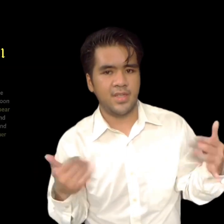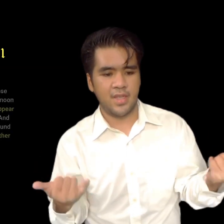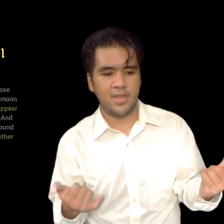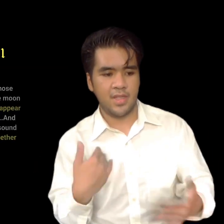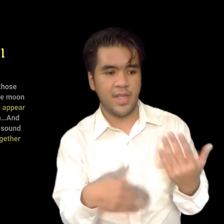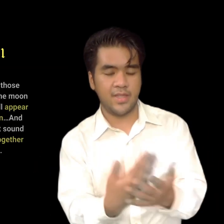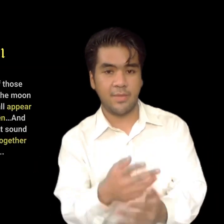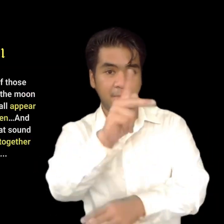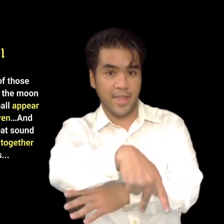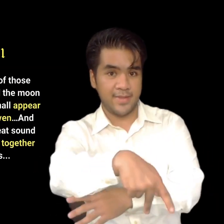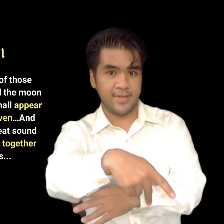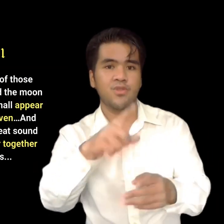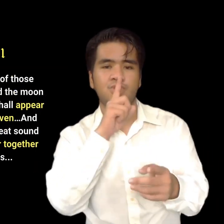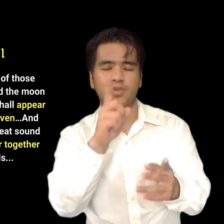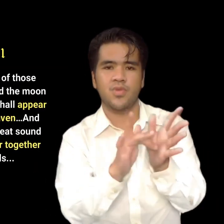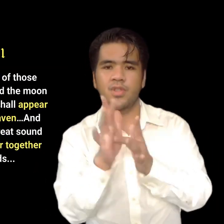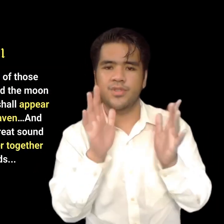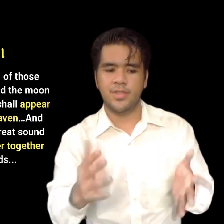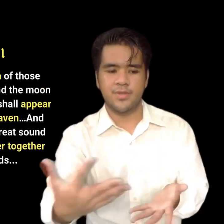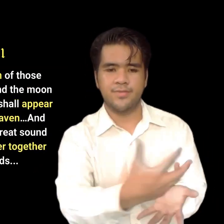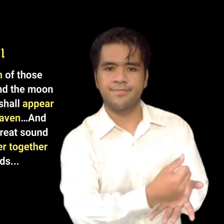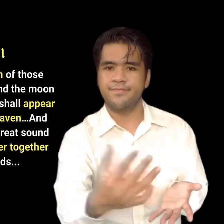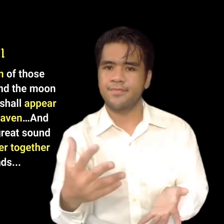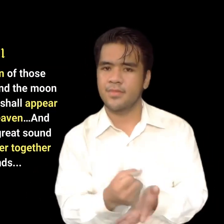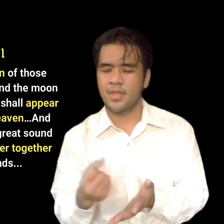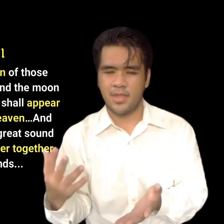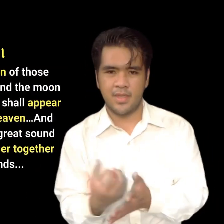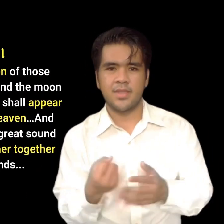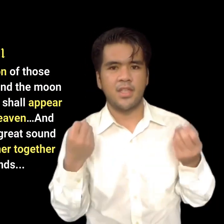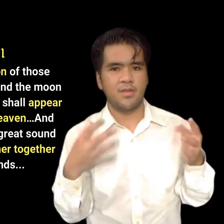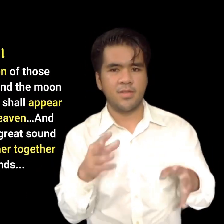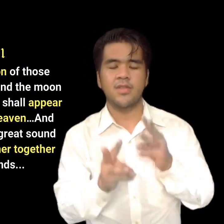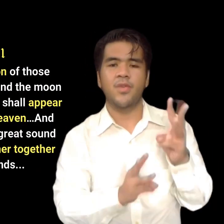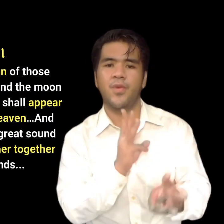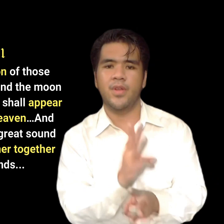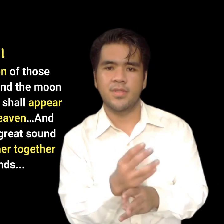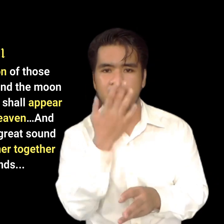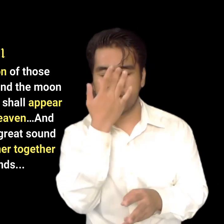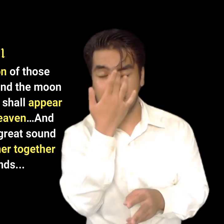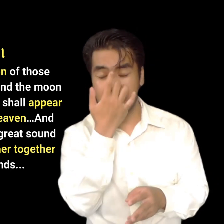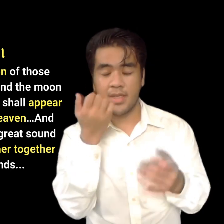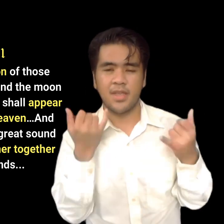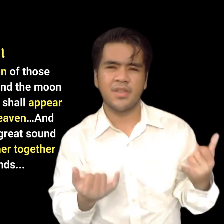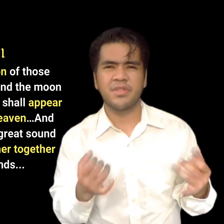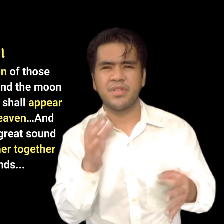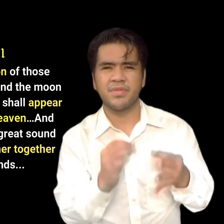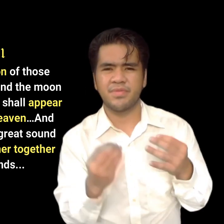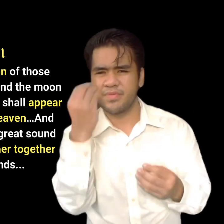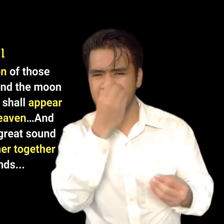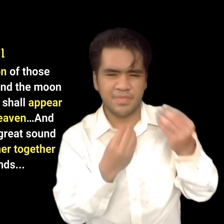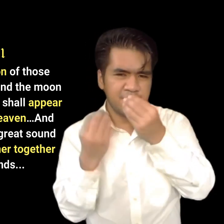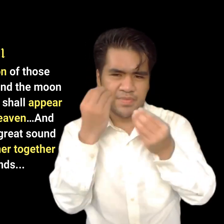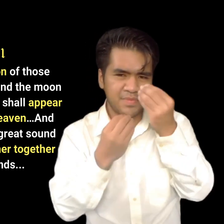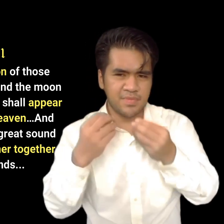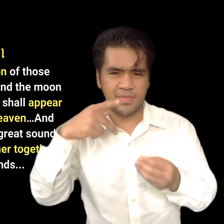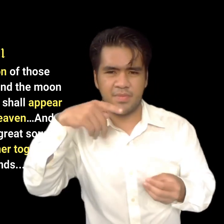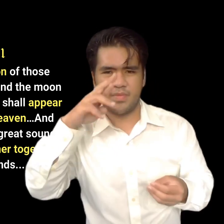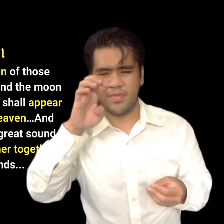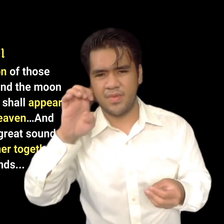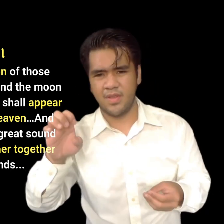24, verse 29 through 31, it says, Immediately after, take note, after the tribulation of those days, shall the sun be